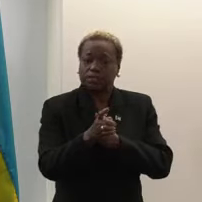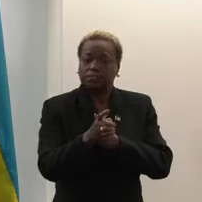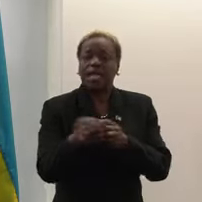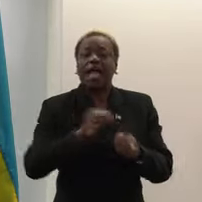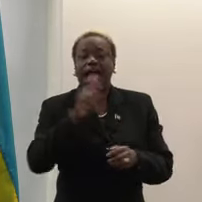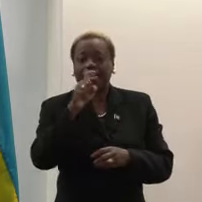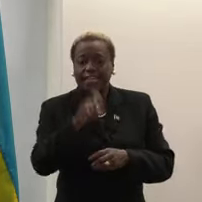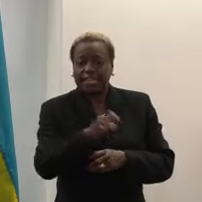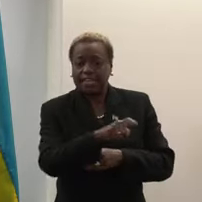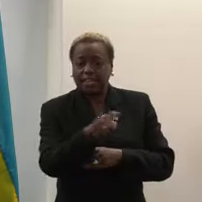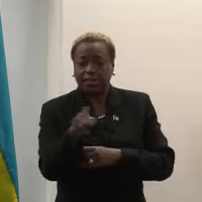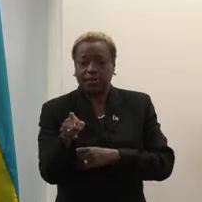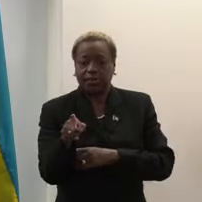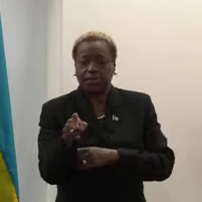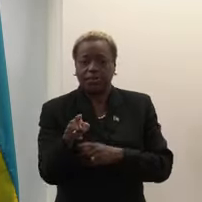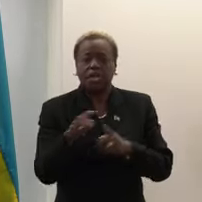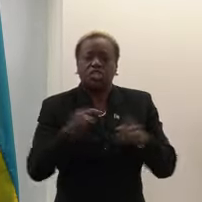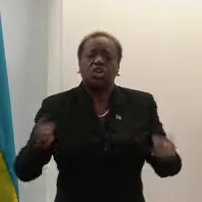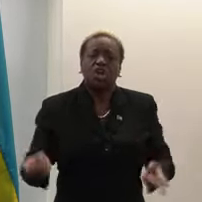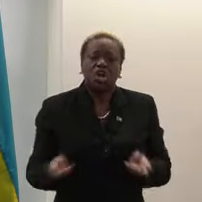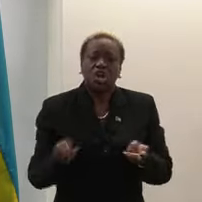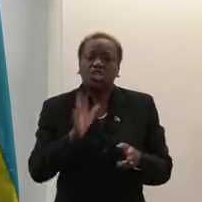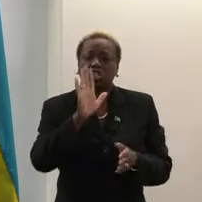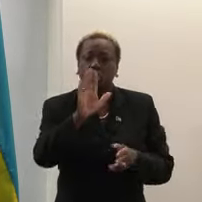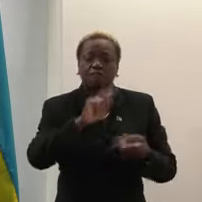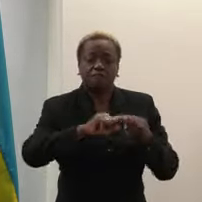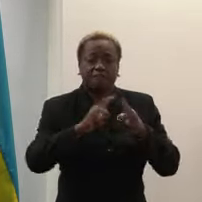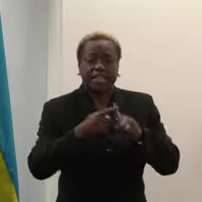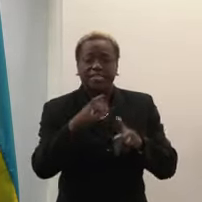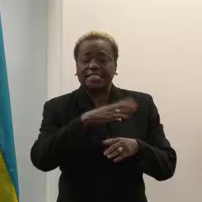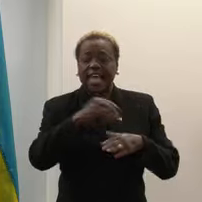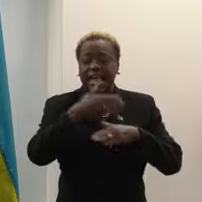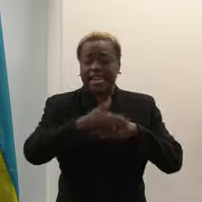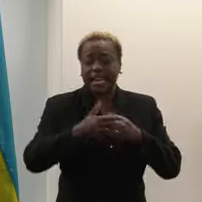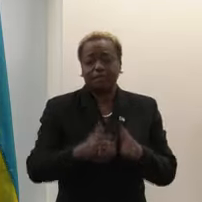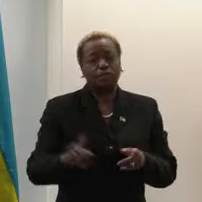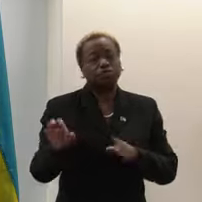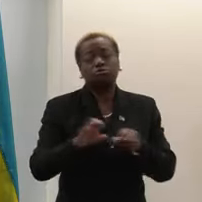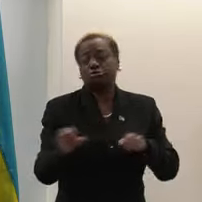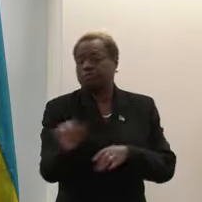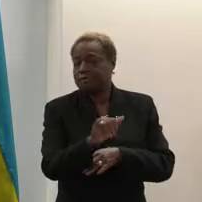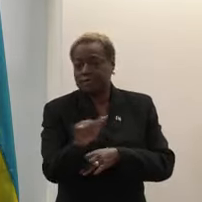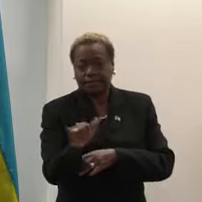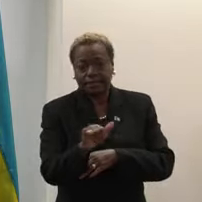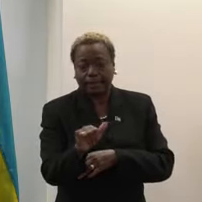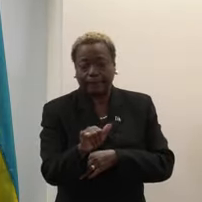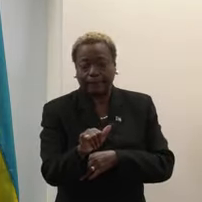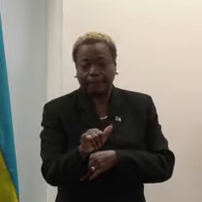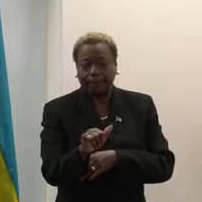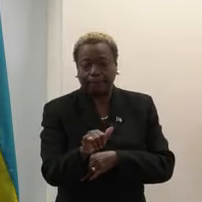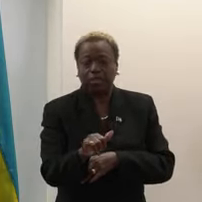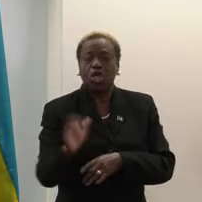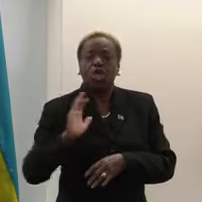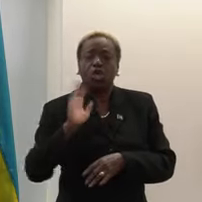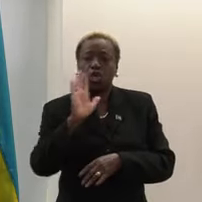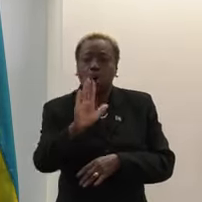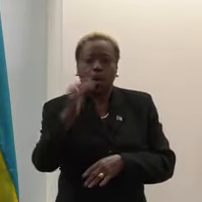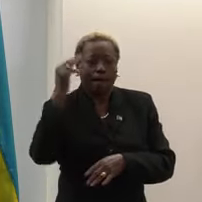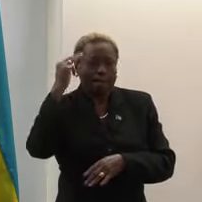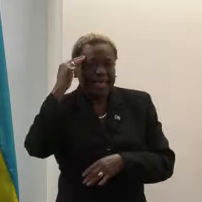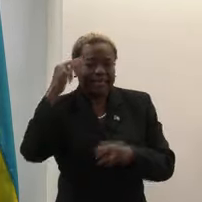I need you to urge your friends and neighbors to do the same. Your mental